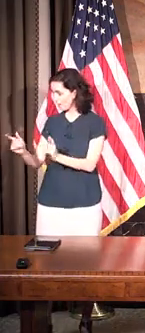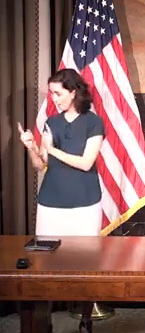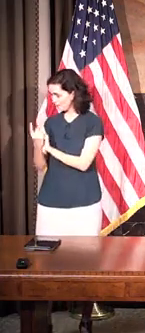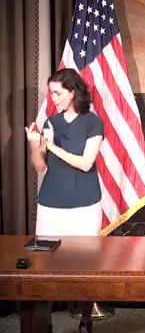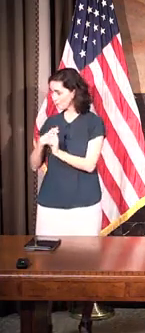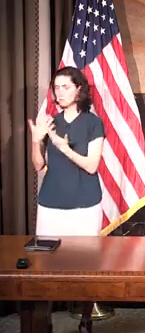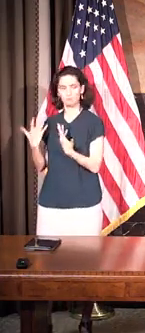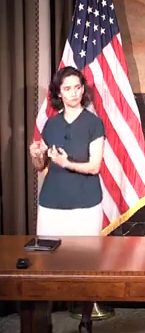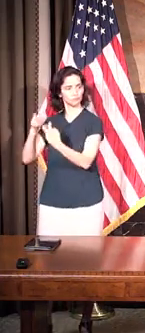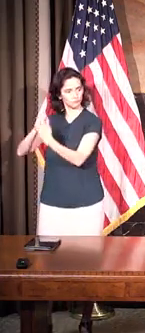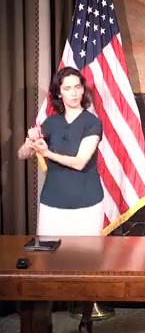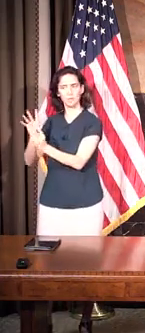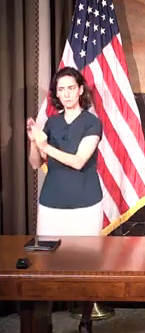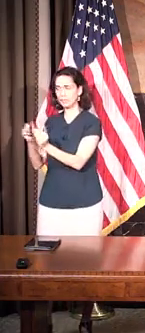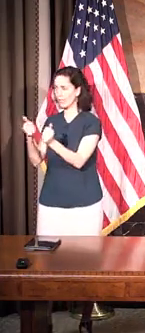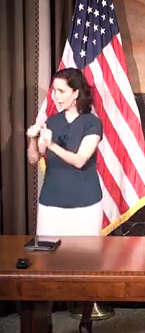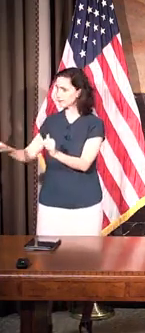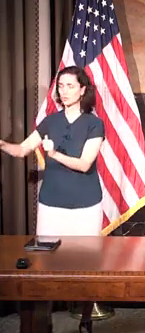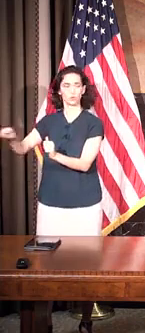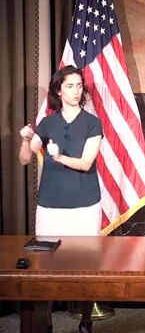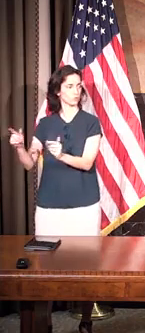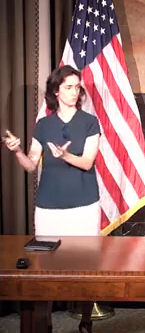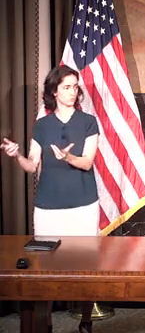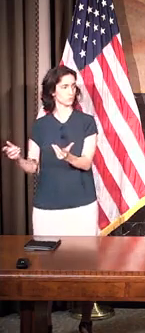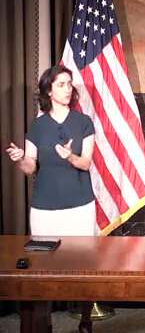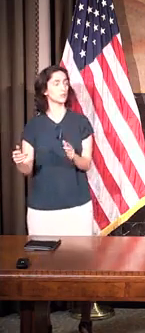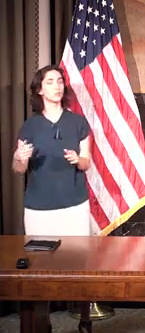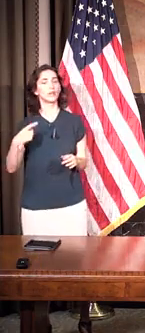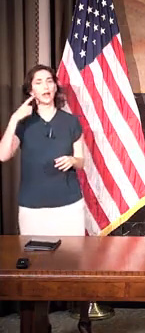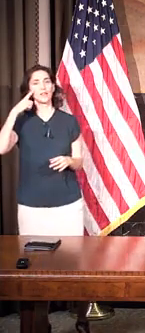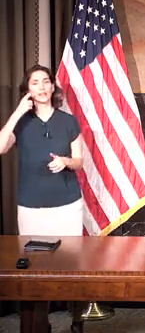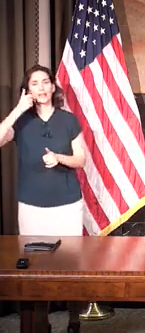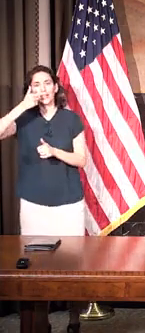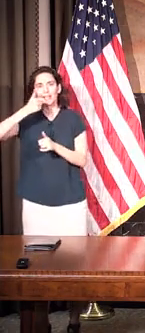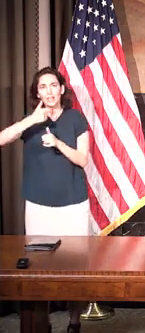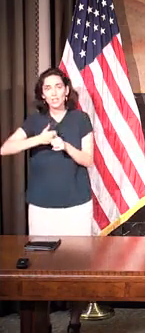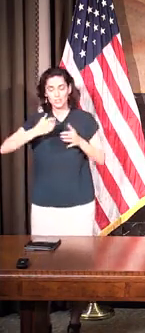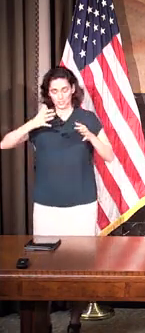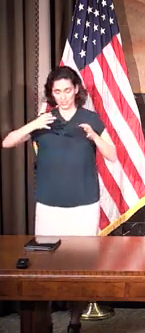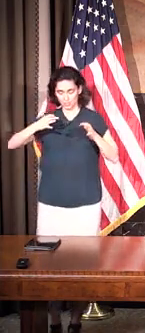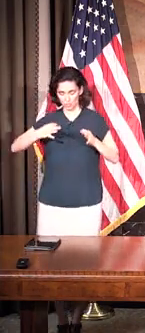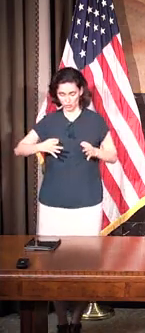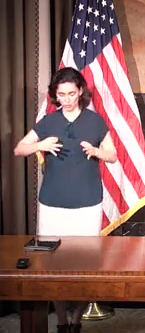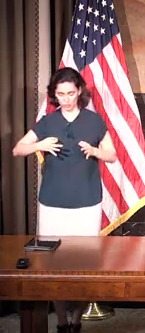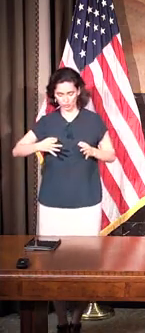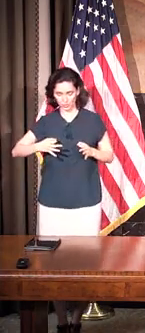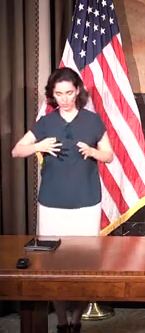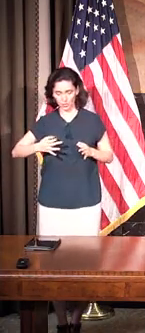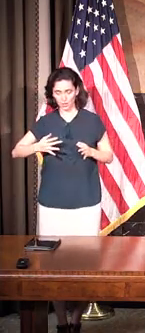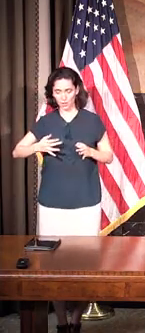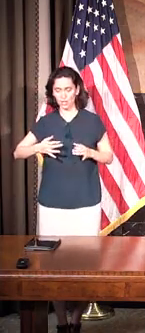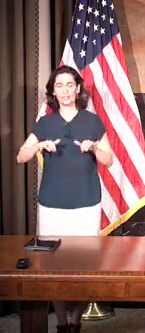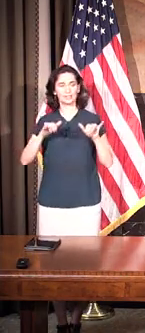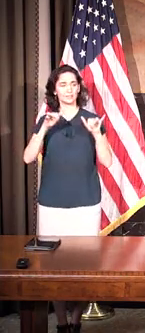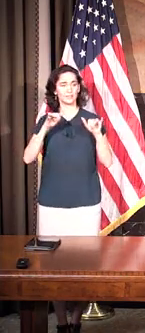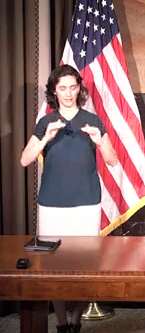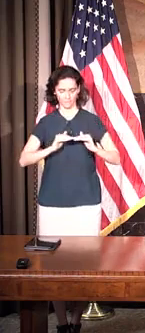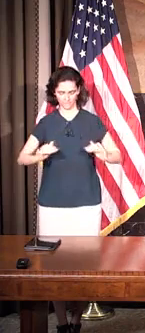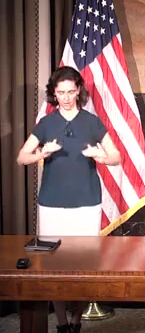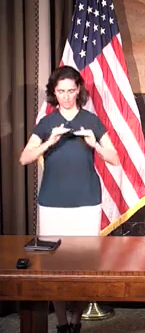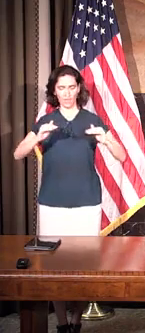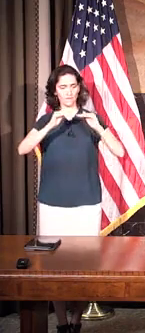me. I think before every single decision on whether to stay in a particular phase